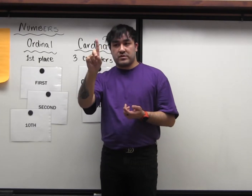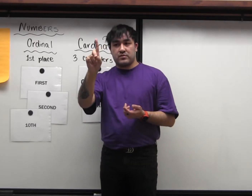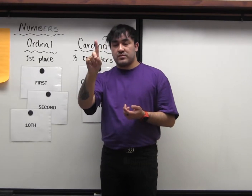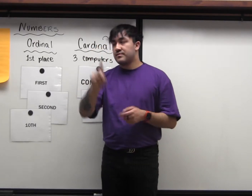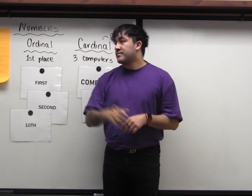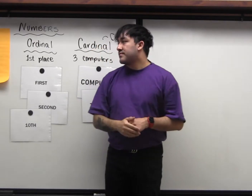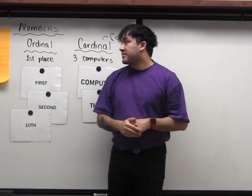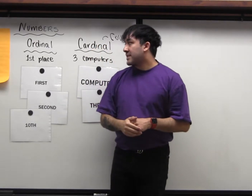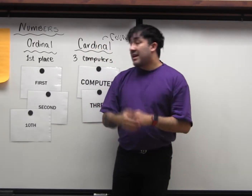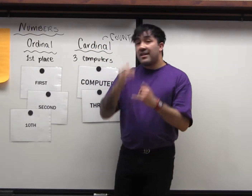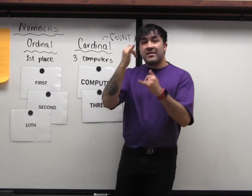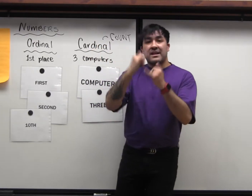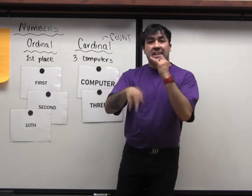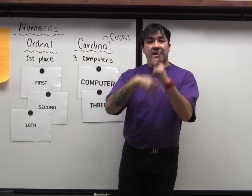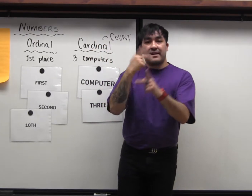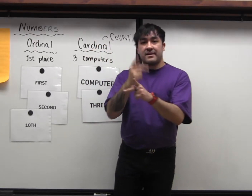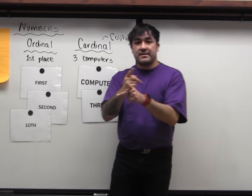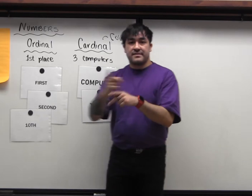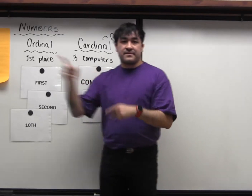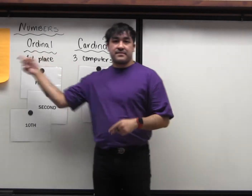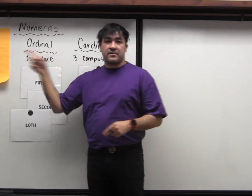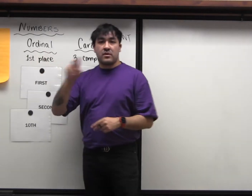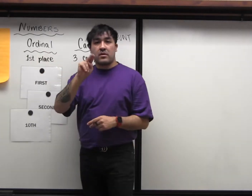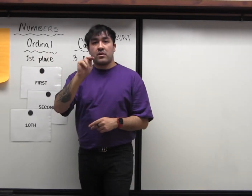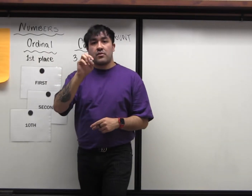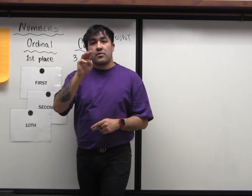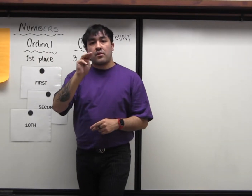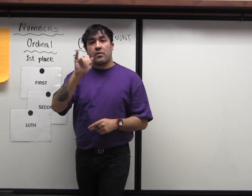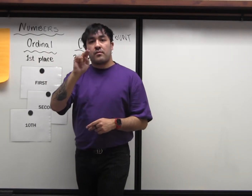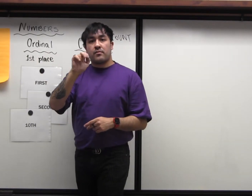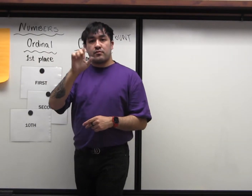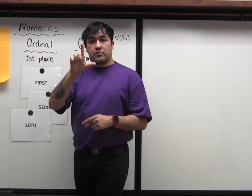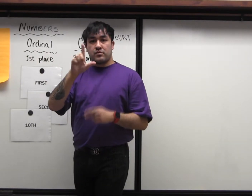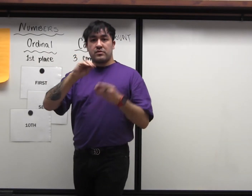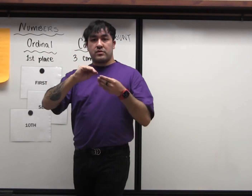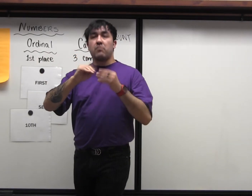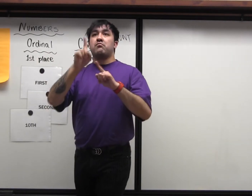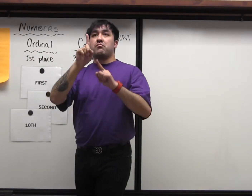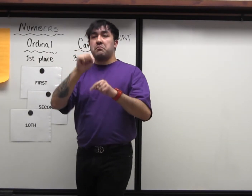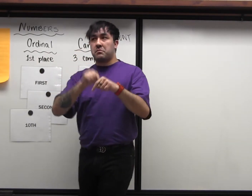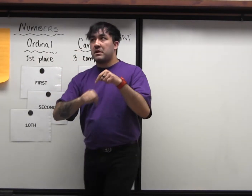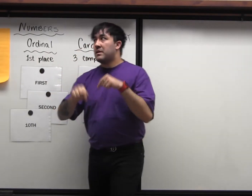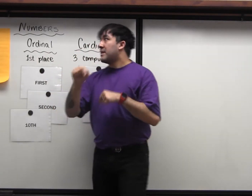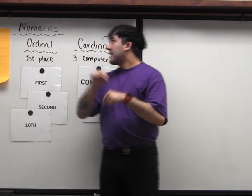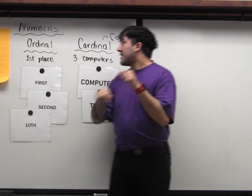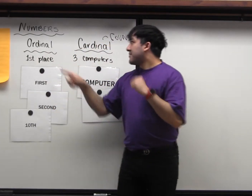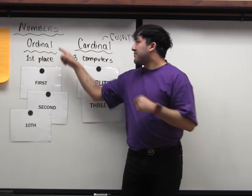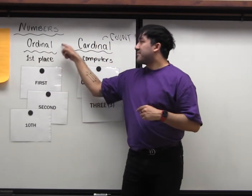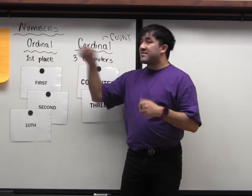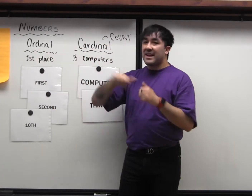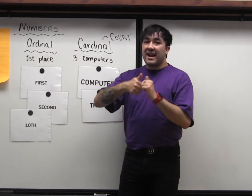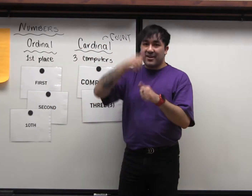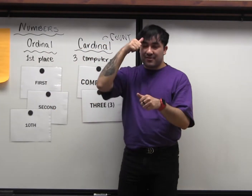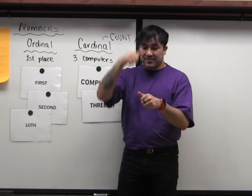Or, for example, 22nd, 22, 22 like normal, and then add the ND. And so there's one